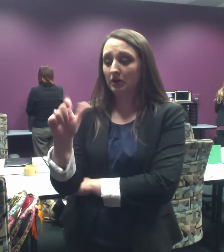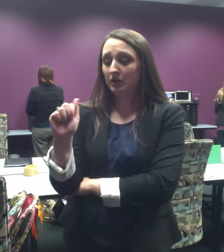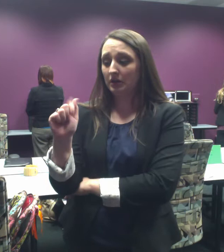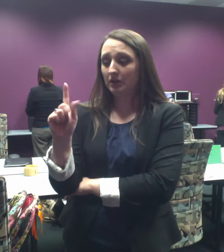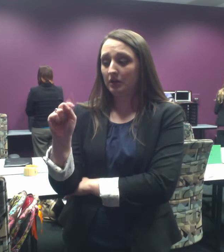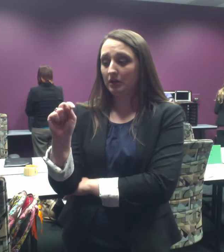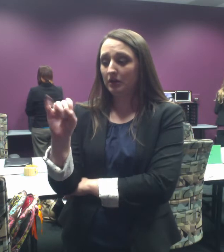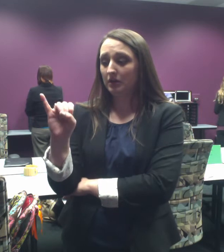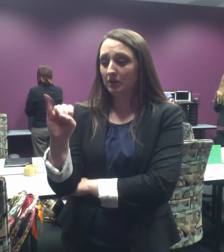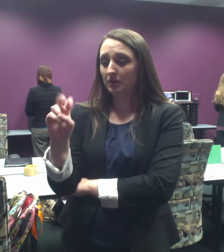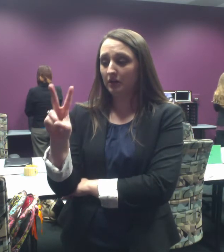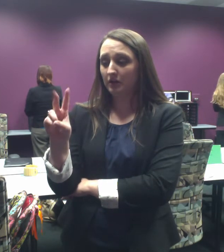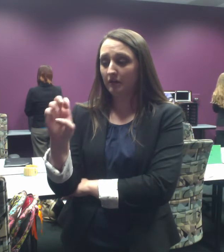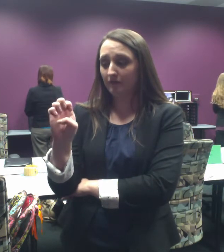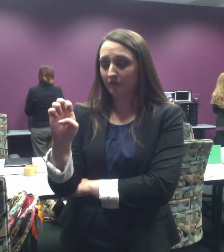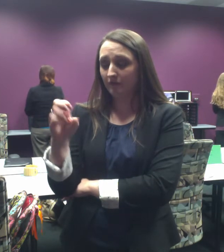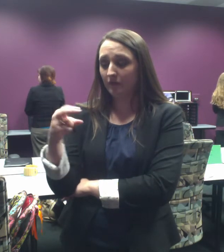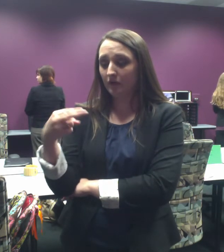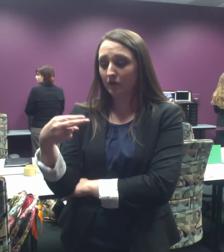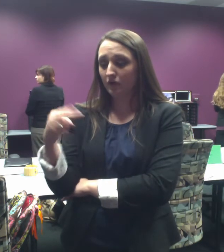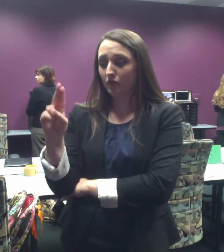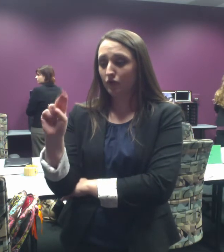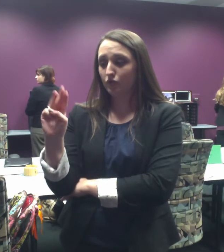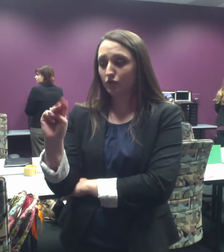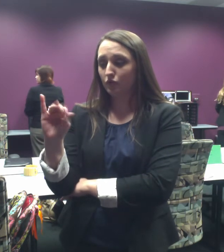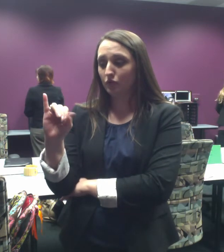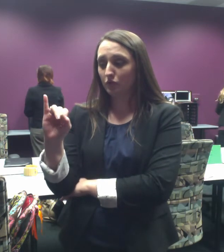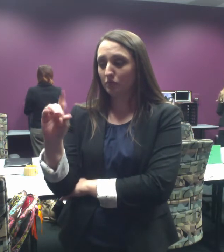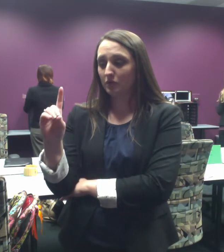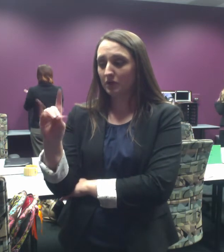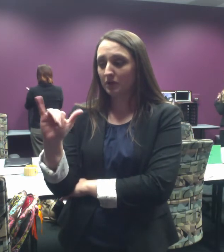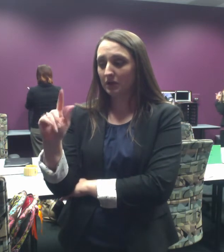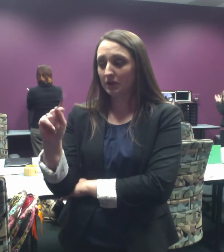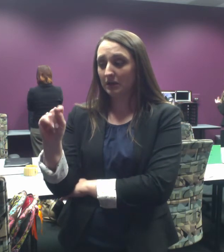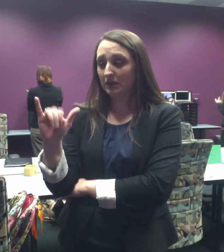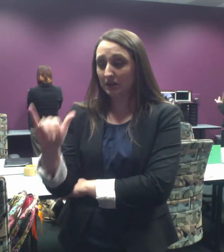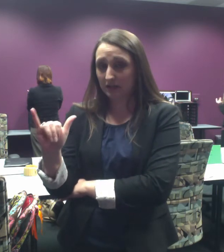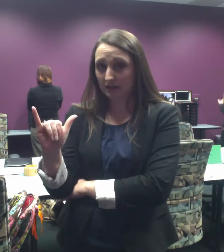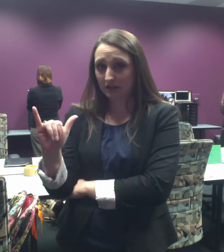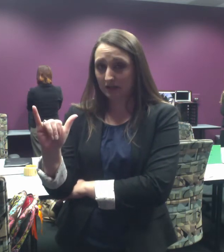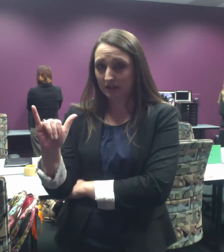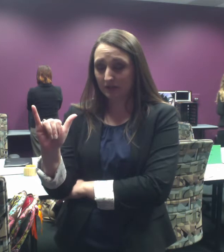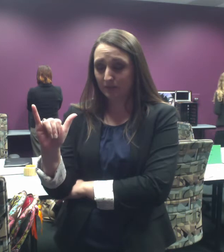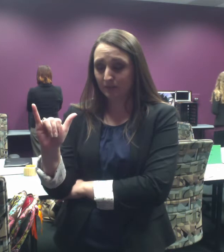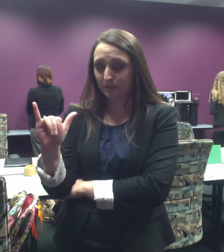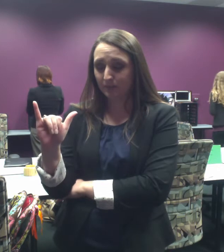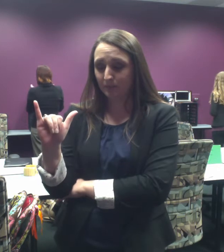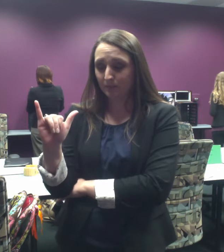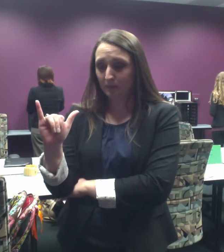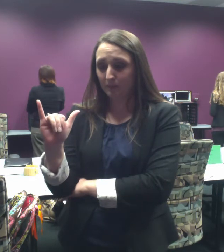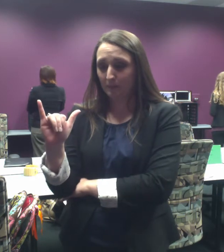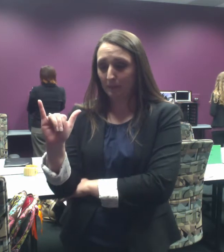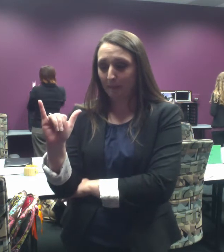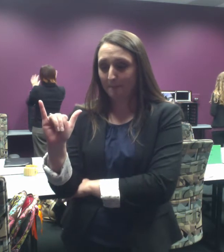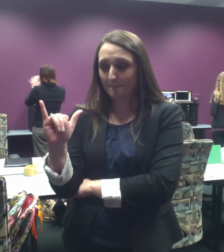The measure of the amount of water vapor actually in the air compared with the maximum amount that the air